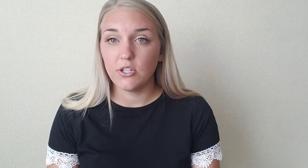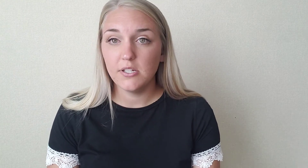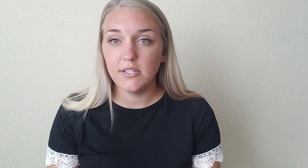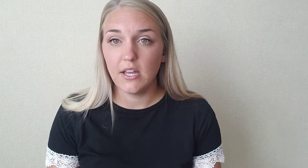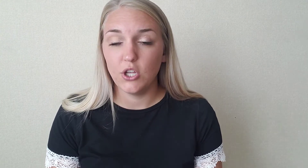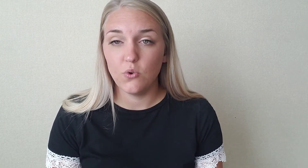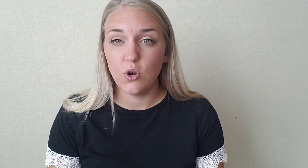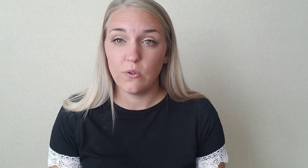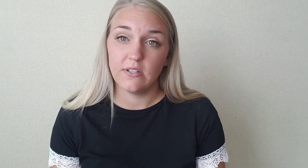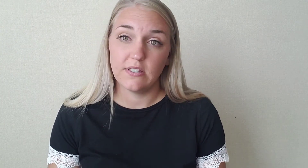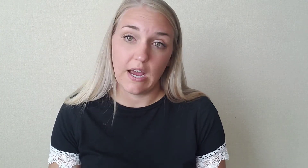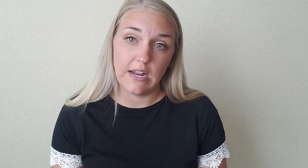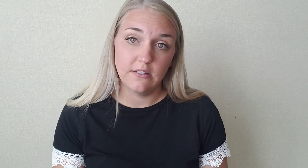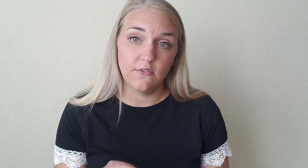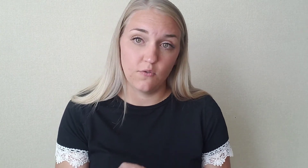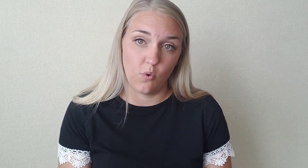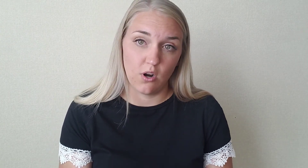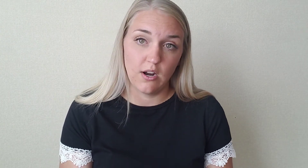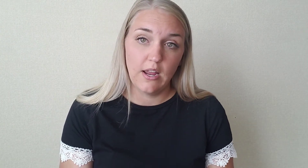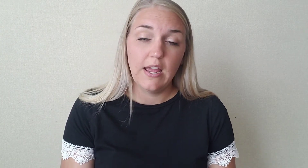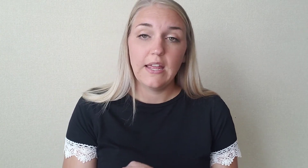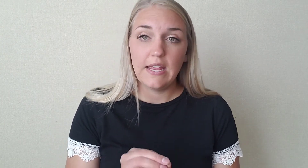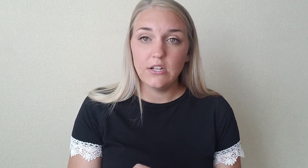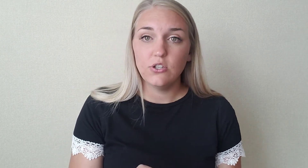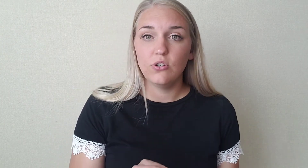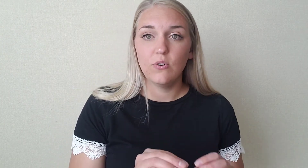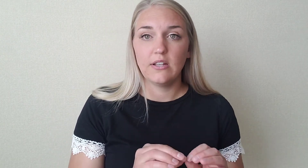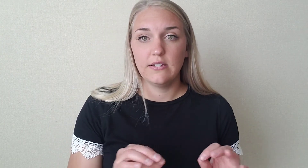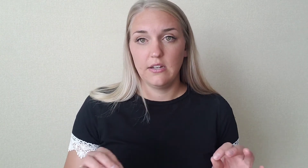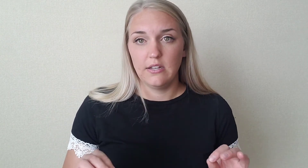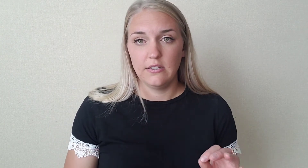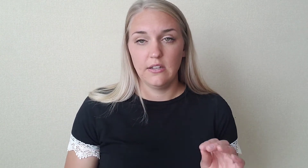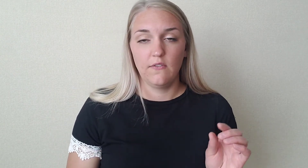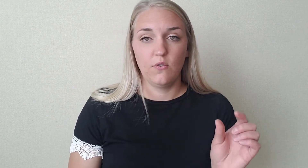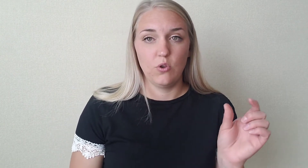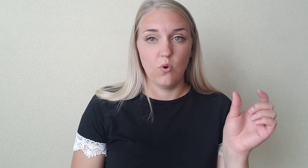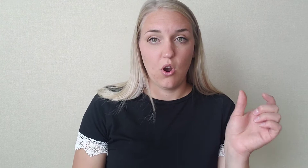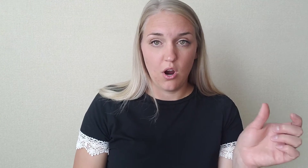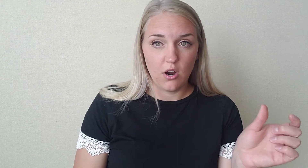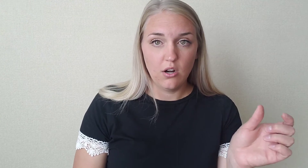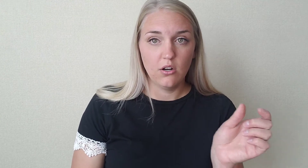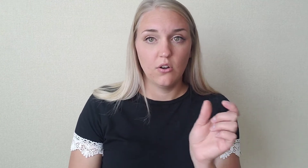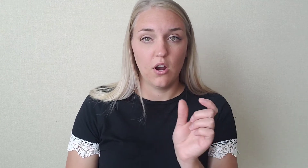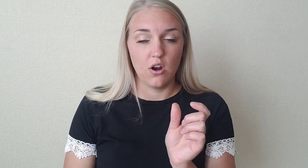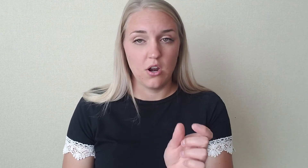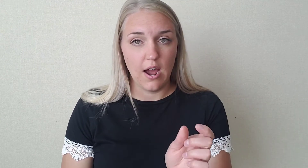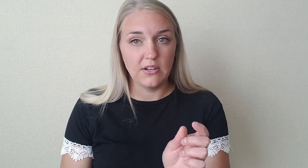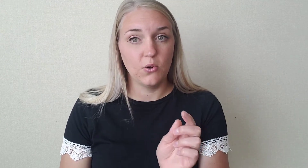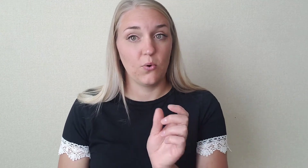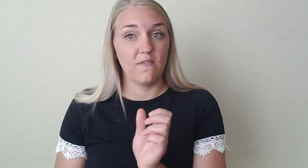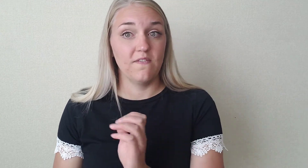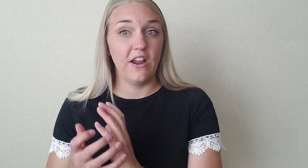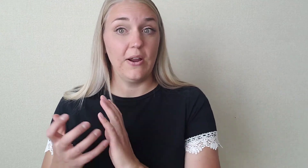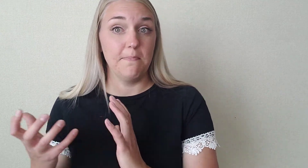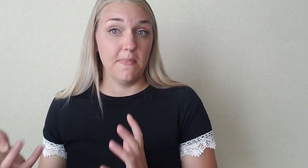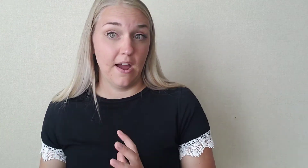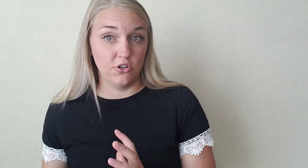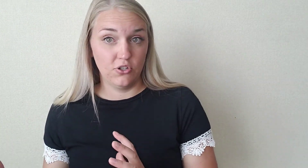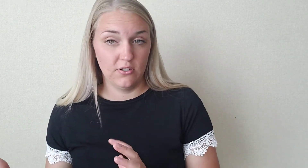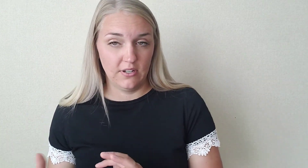expressions that you know the signs for into a sentence of you are not, or very much, okay?